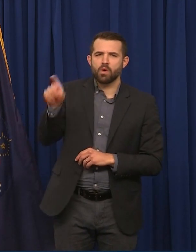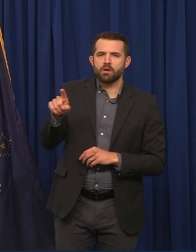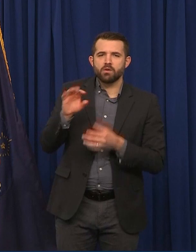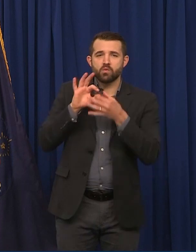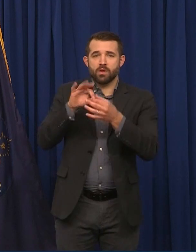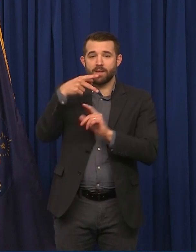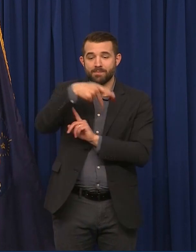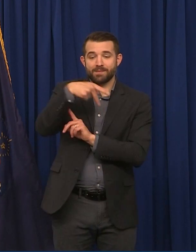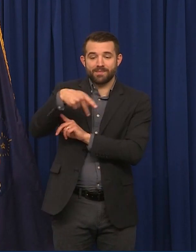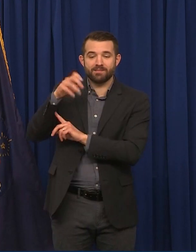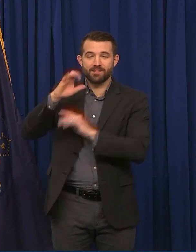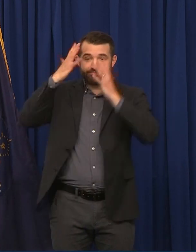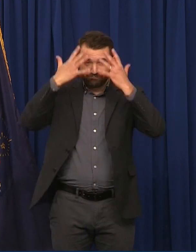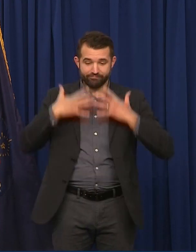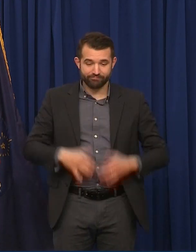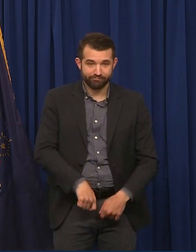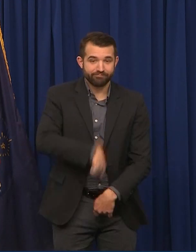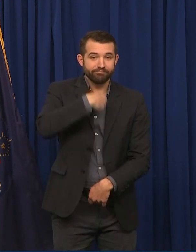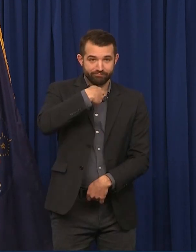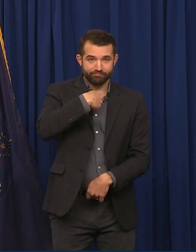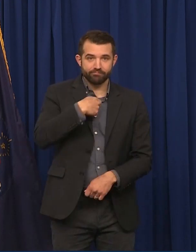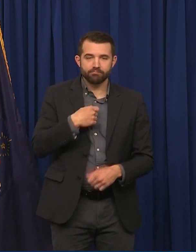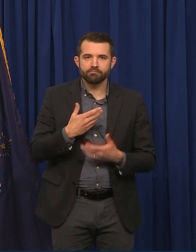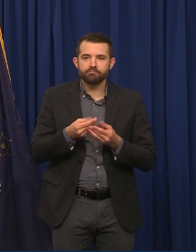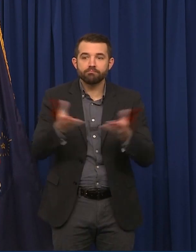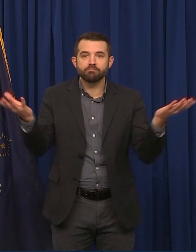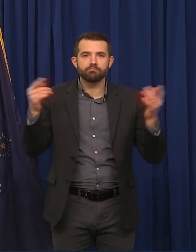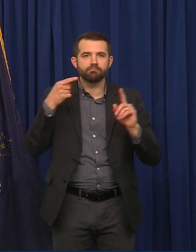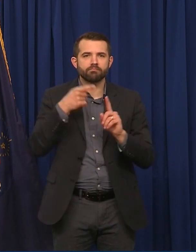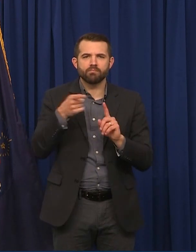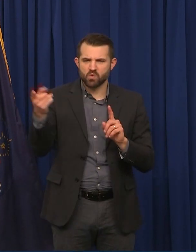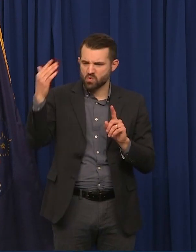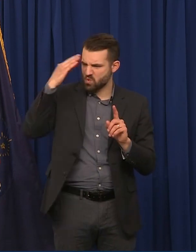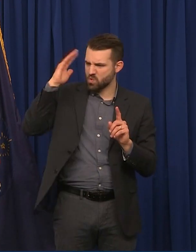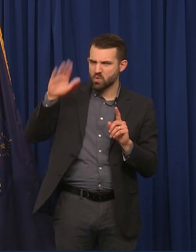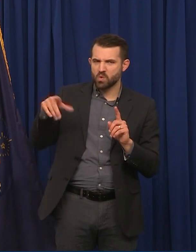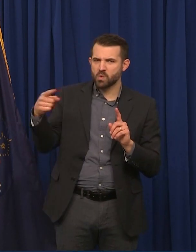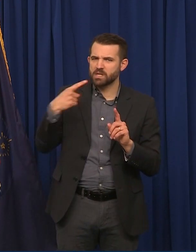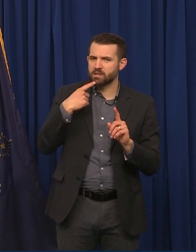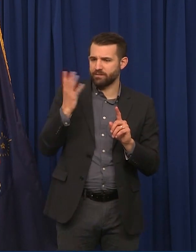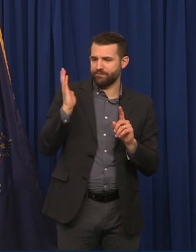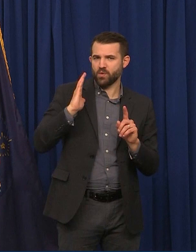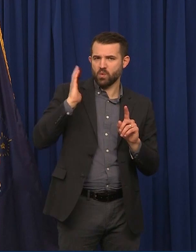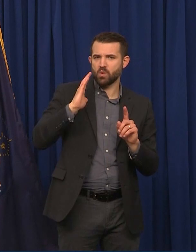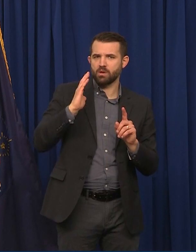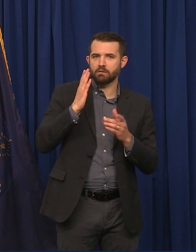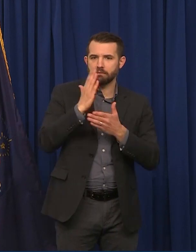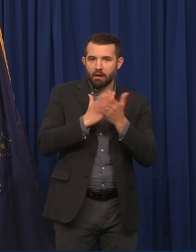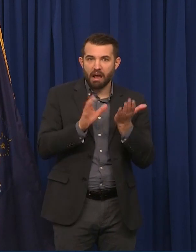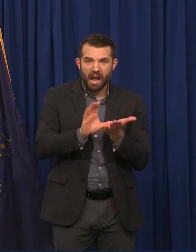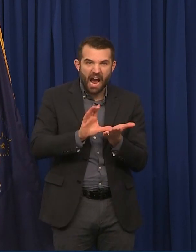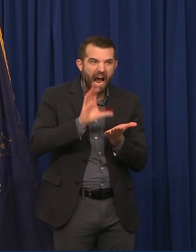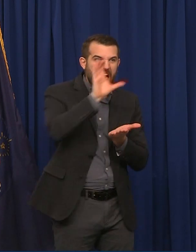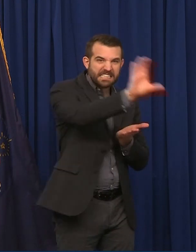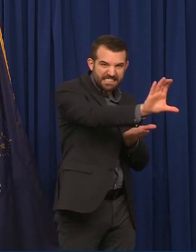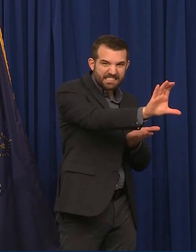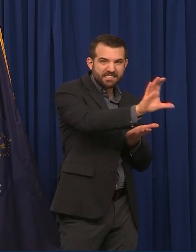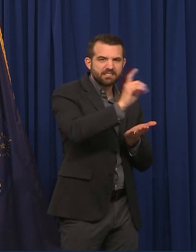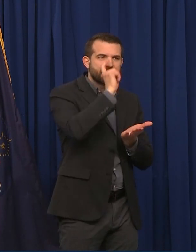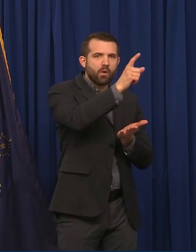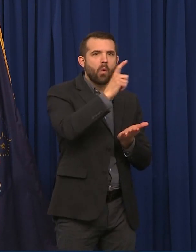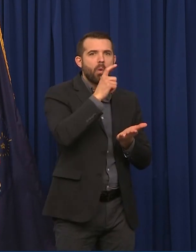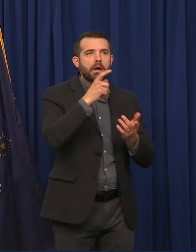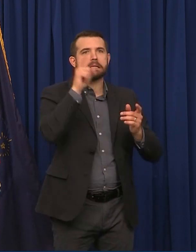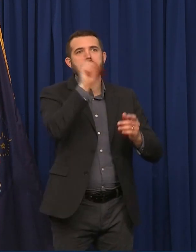previously about how some of the distributions were given to the most in need, for lack of a better word,